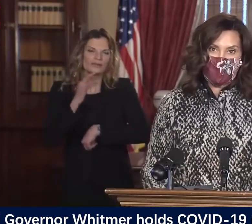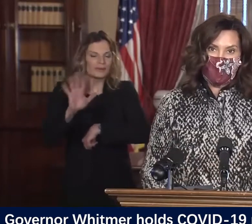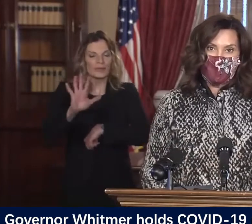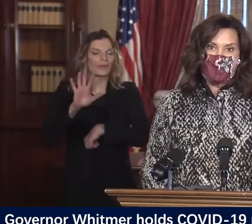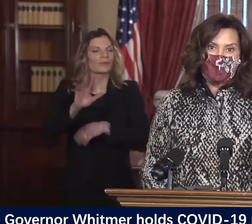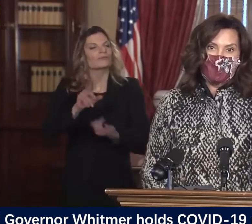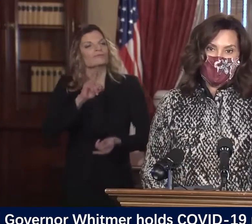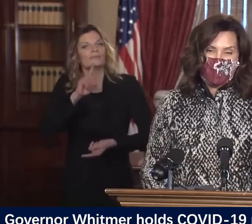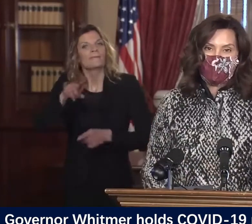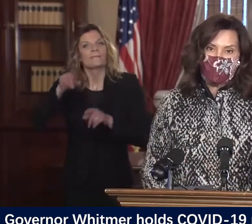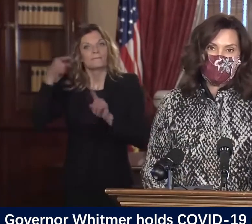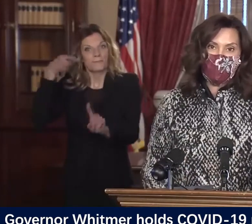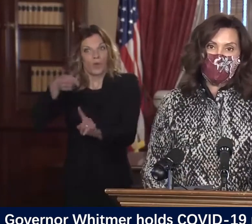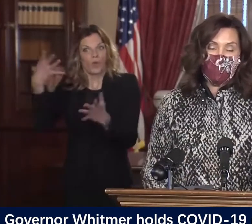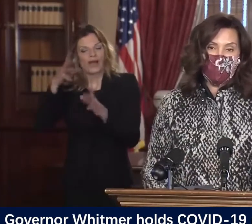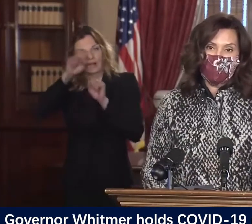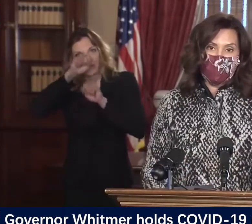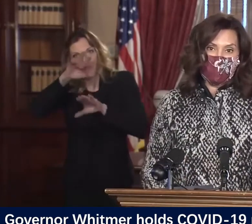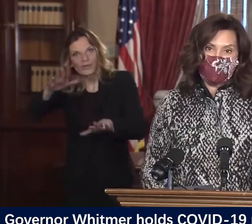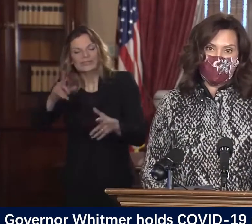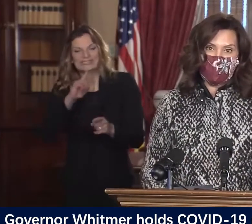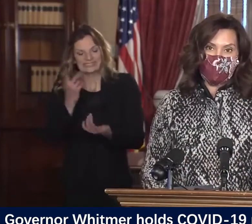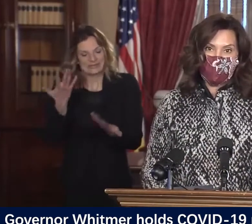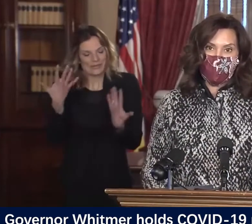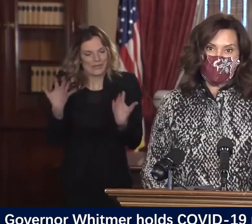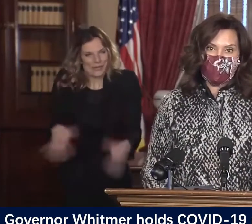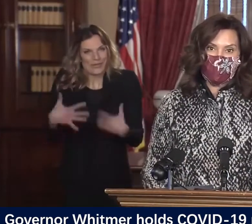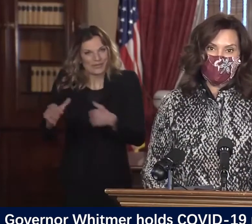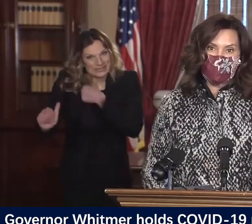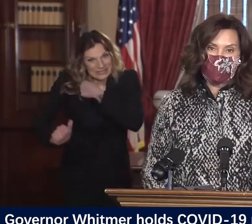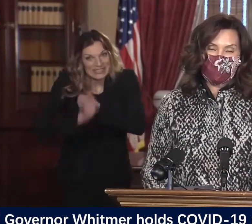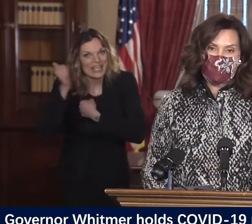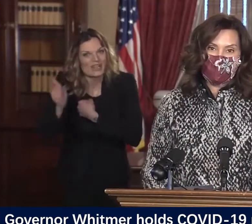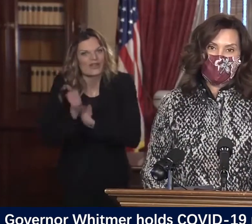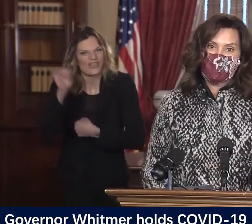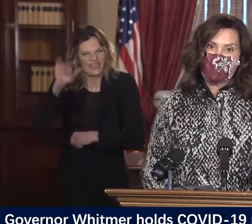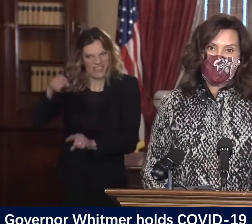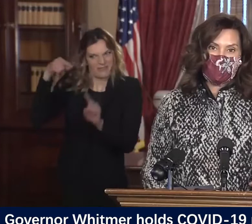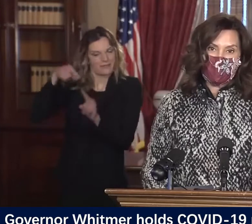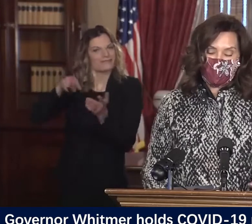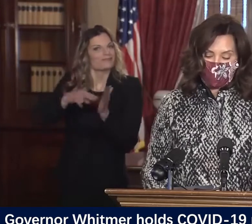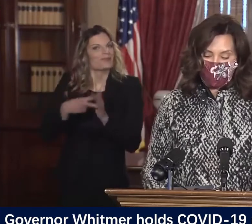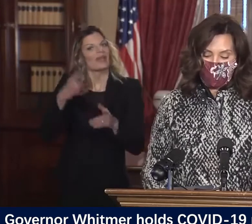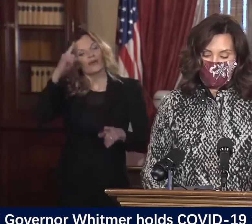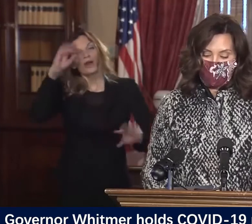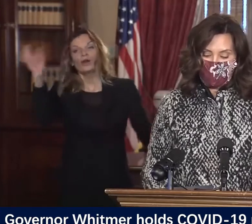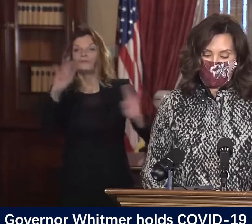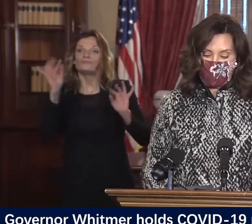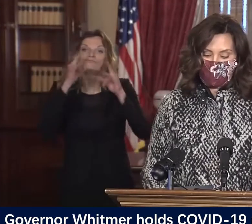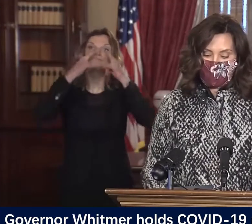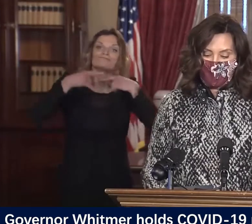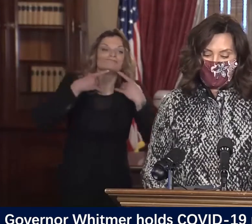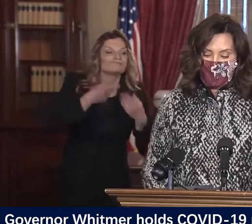fault. This is how COVID-19 spreads. It's just that simple.